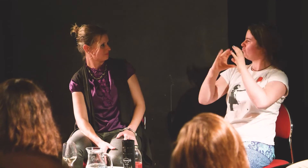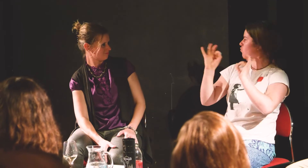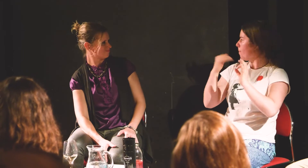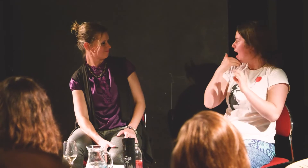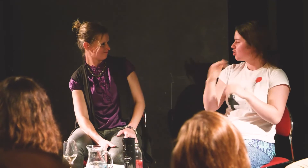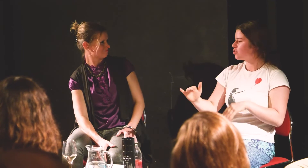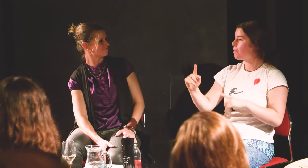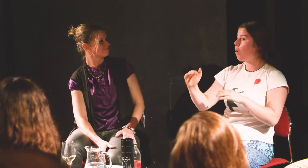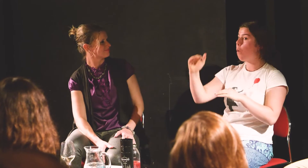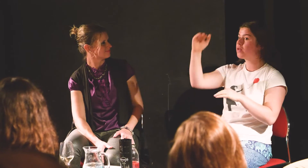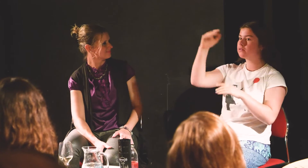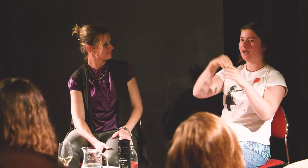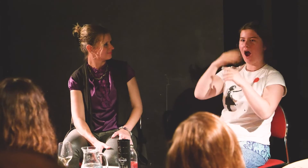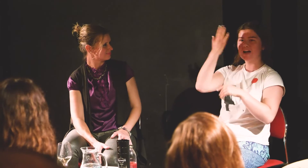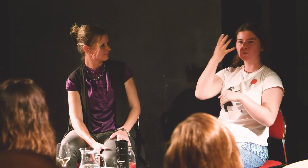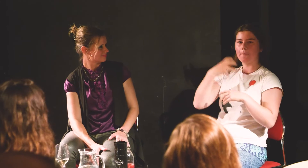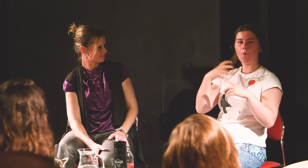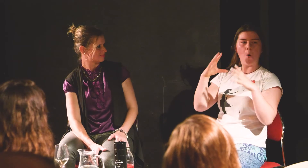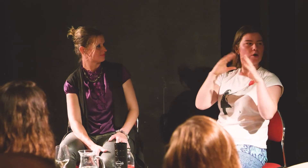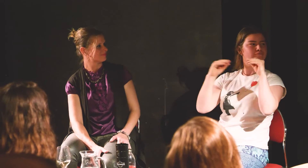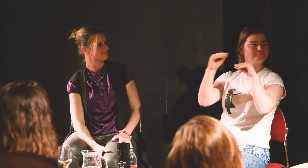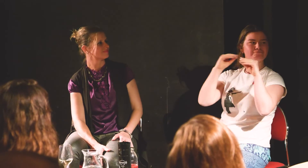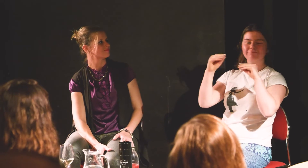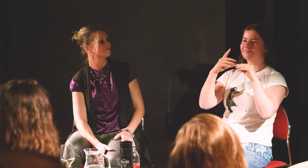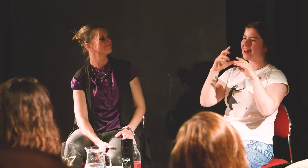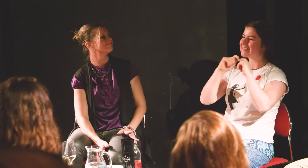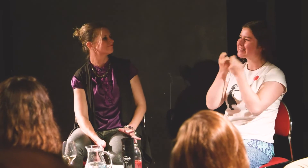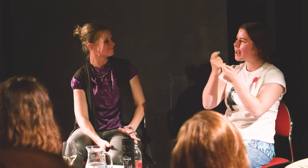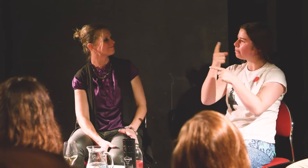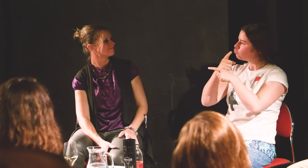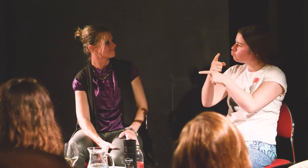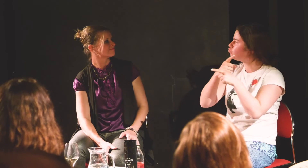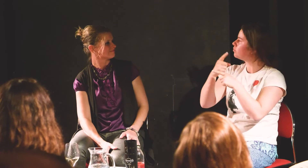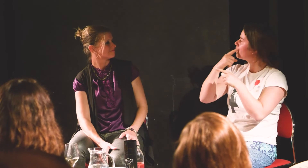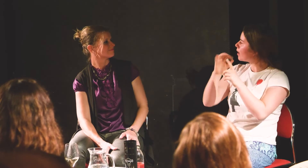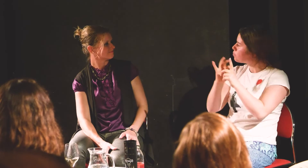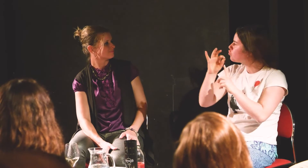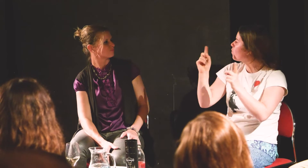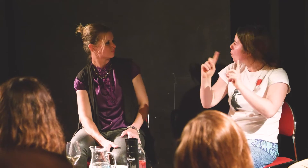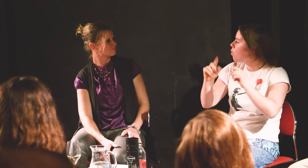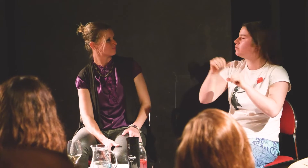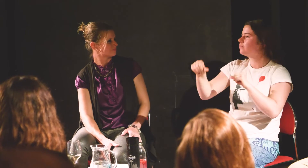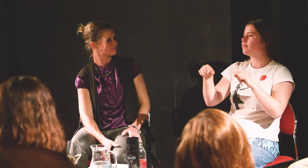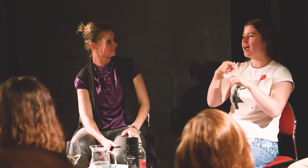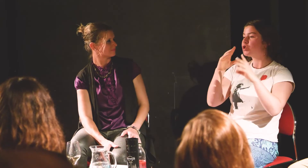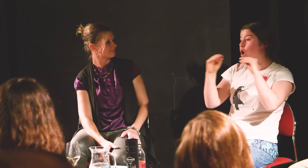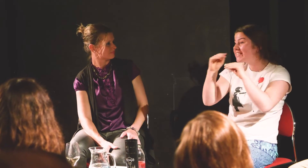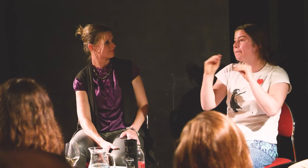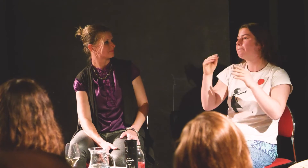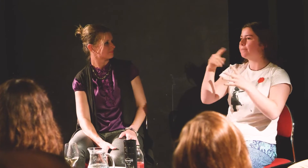for fun. We didn't need much communication in those days. And in high school teams were more about kind of improving our skills,